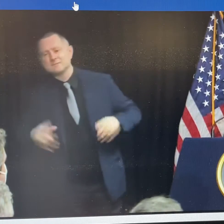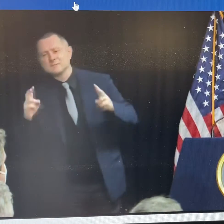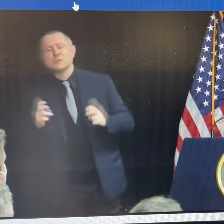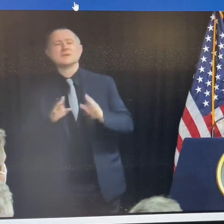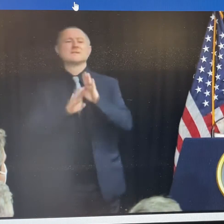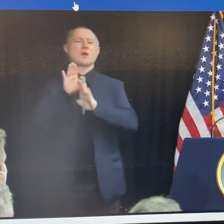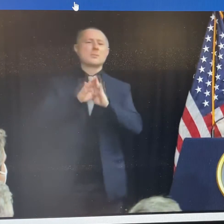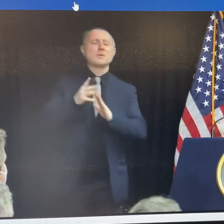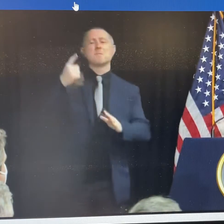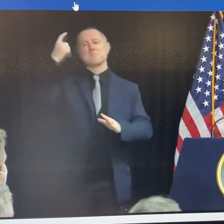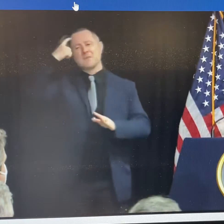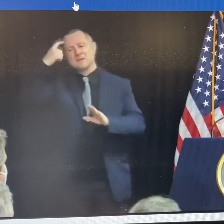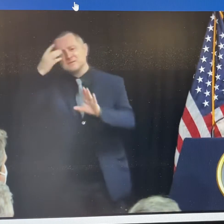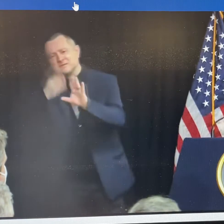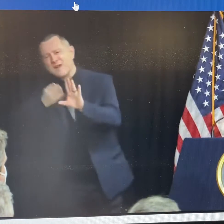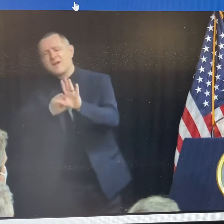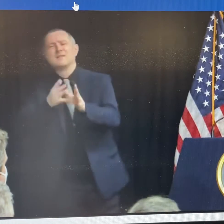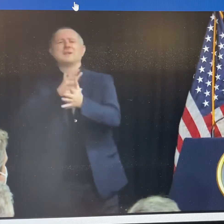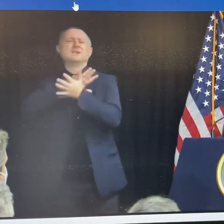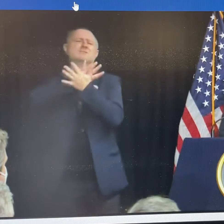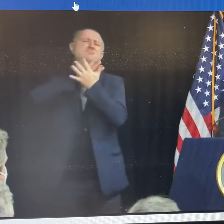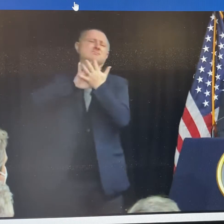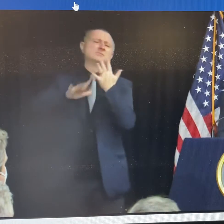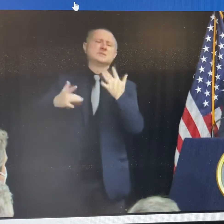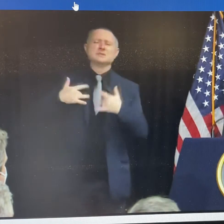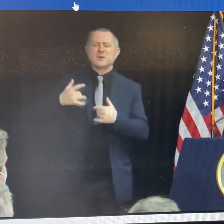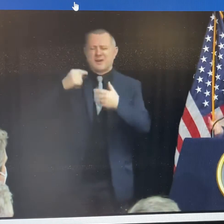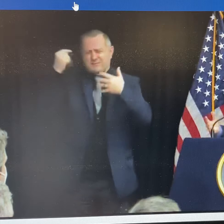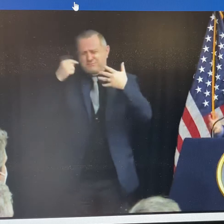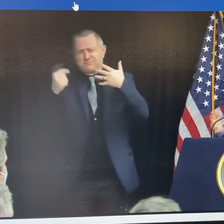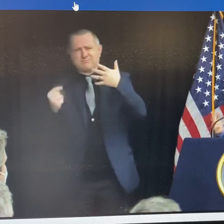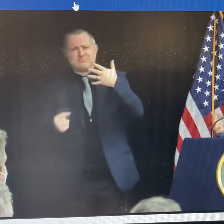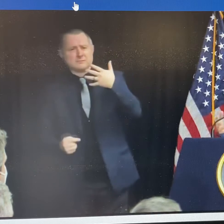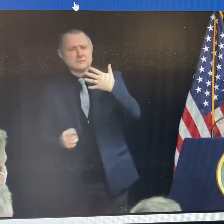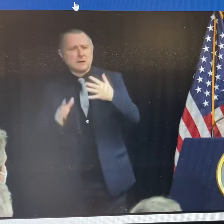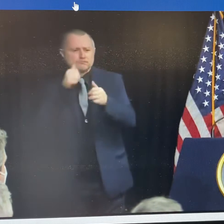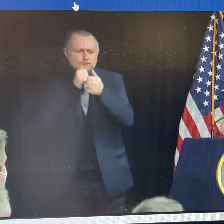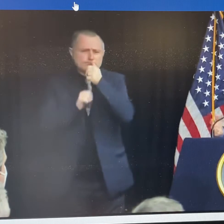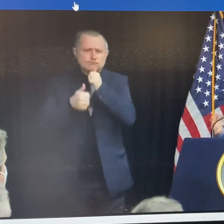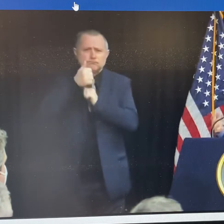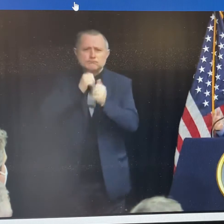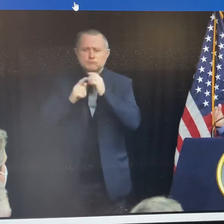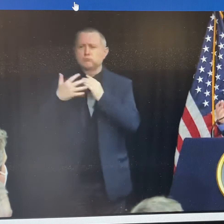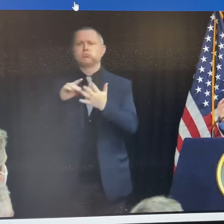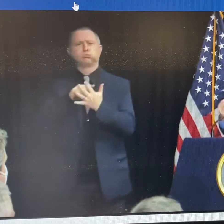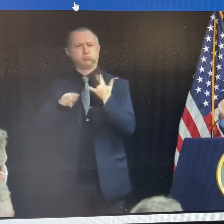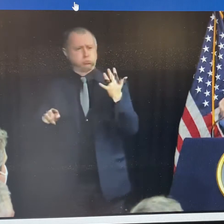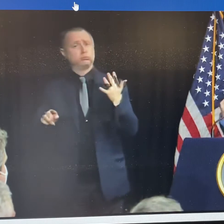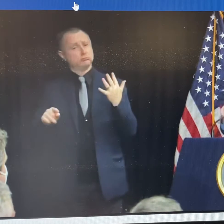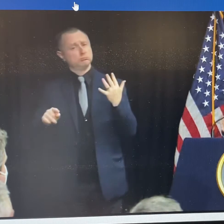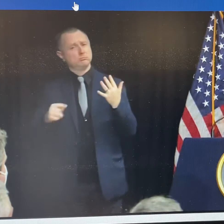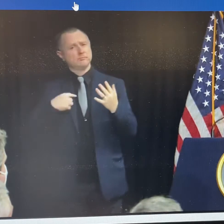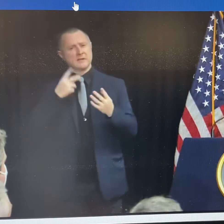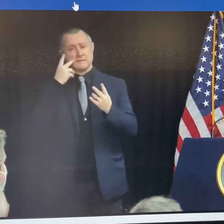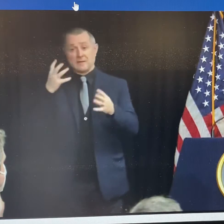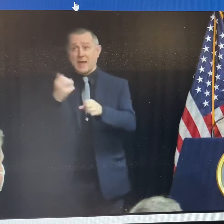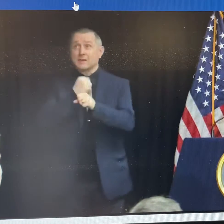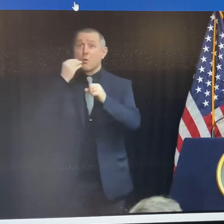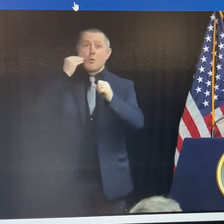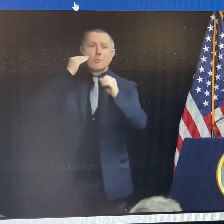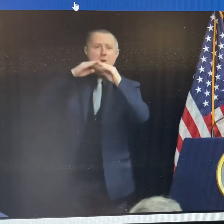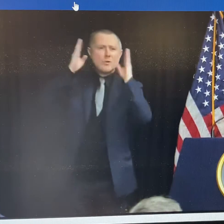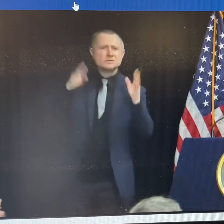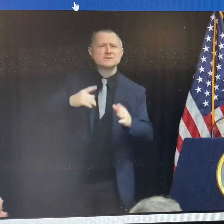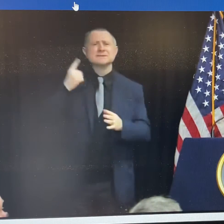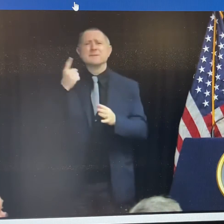mobility disabilities, they have had to endure a lot. And housing issues, I mean, the complication behind getting something as simple as